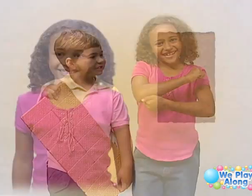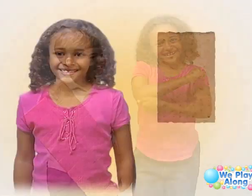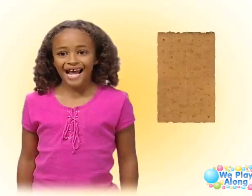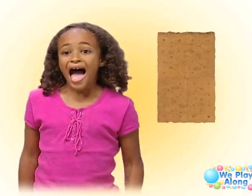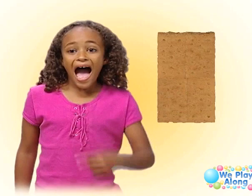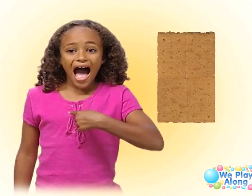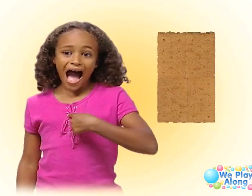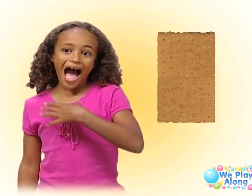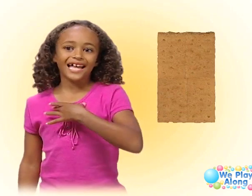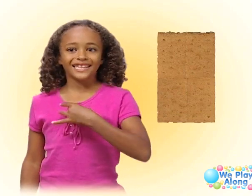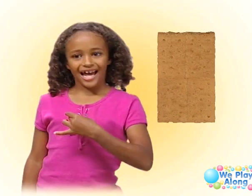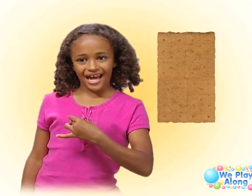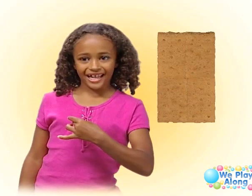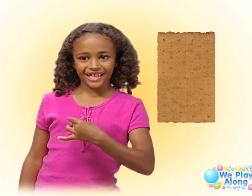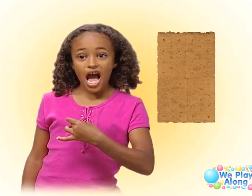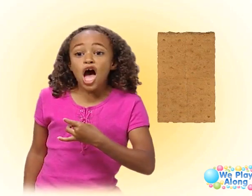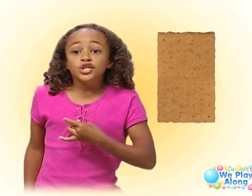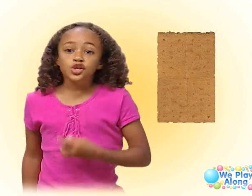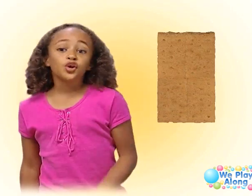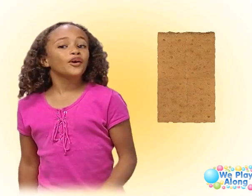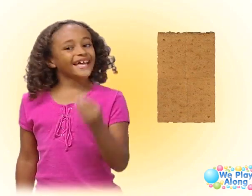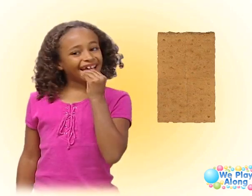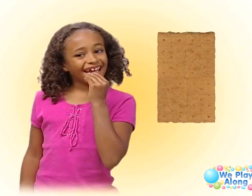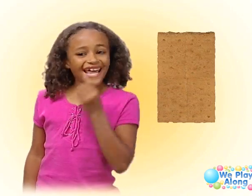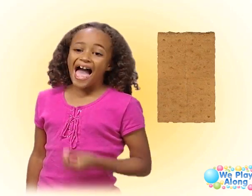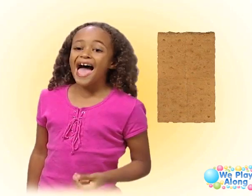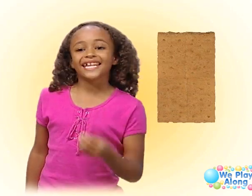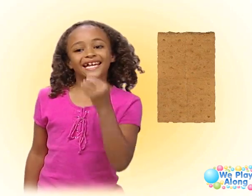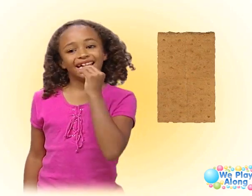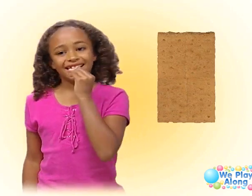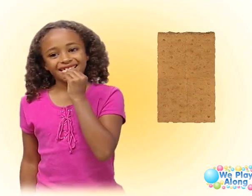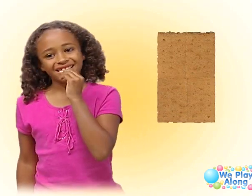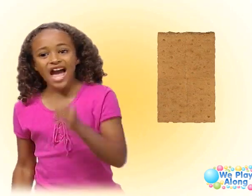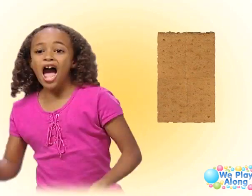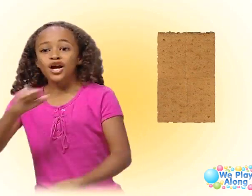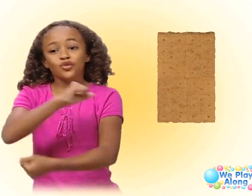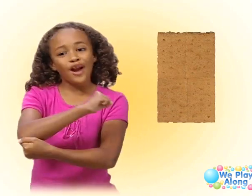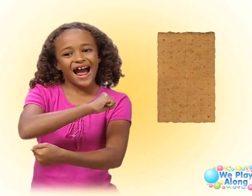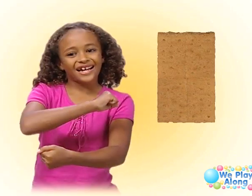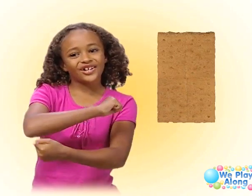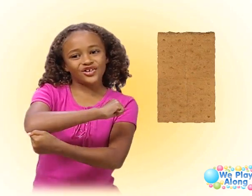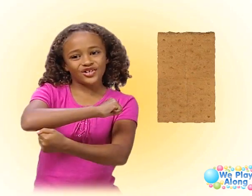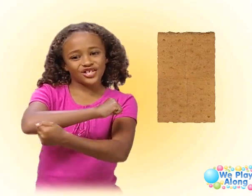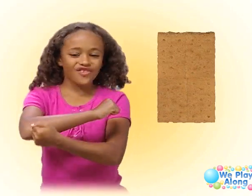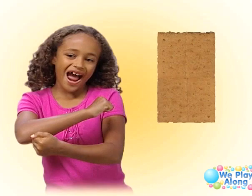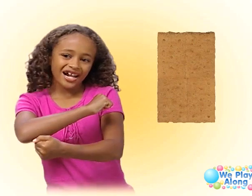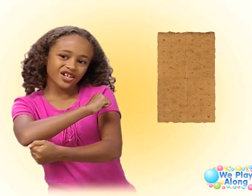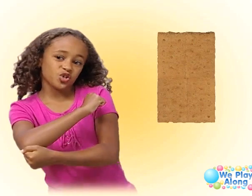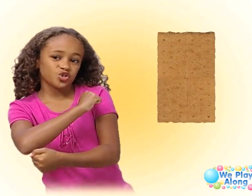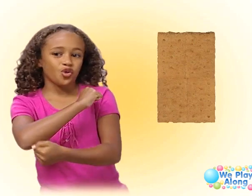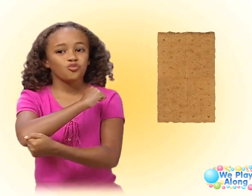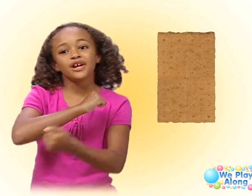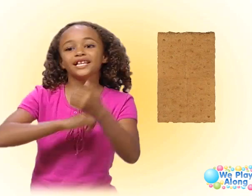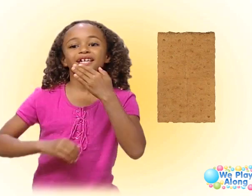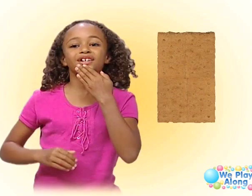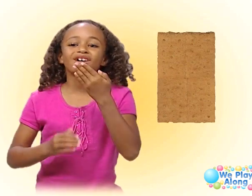I like to eat and eat. Crackers, crackers, a really good